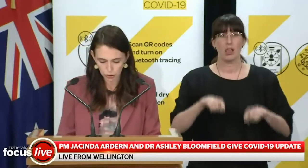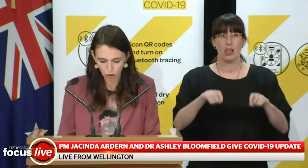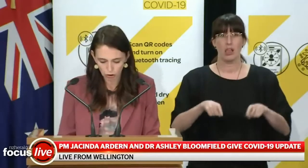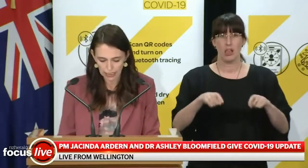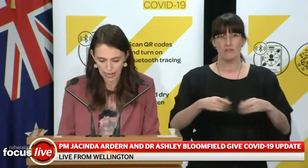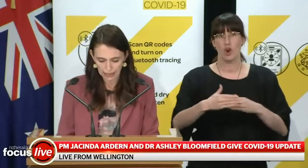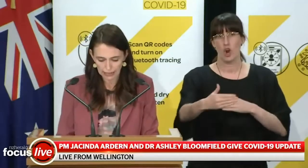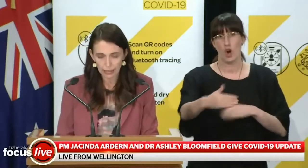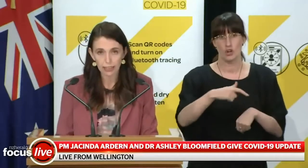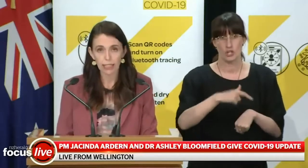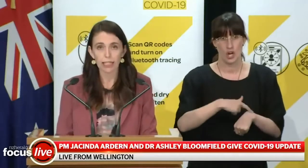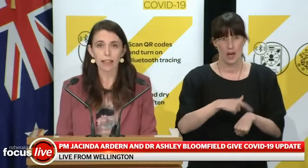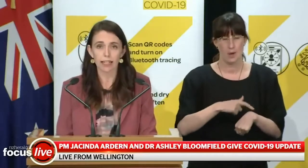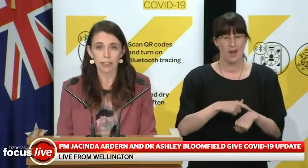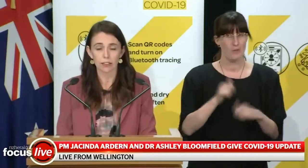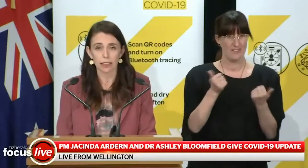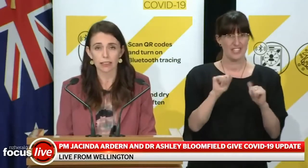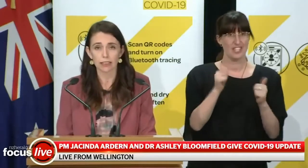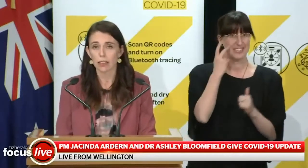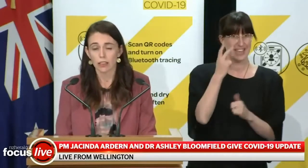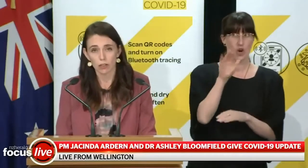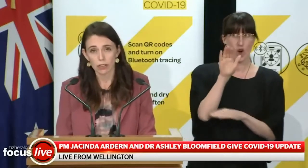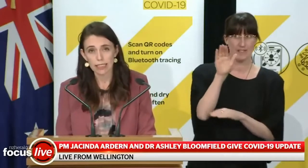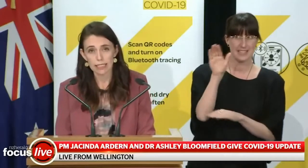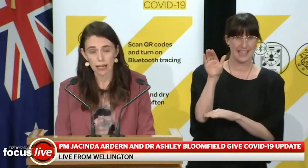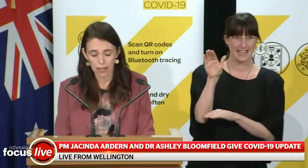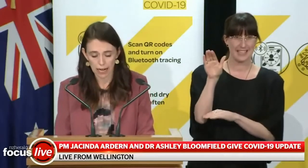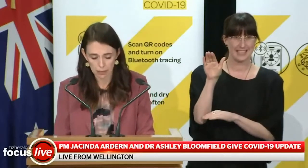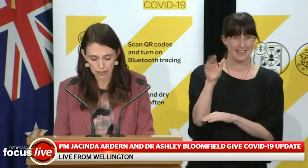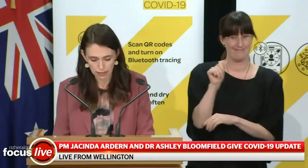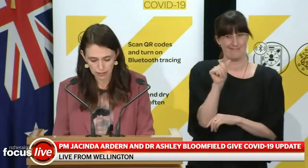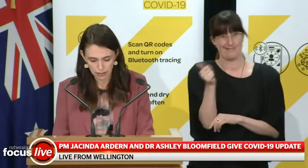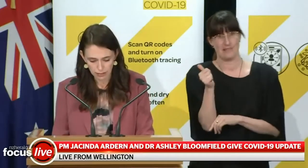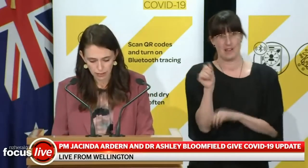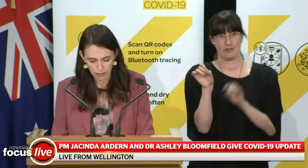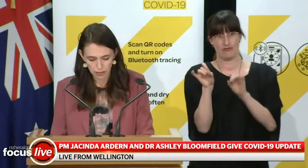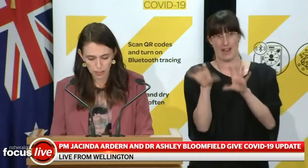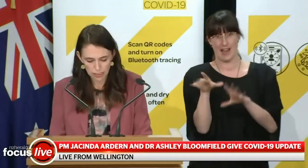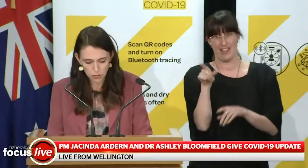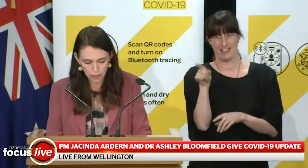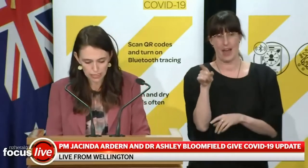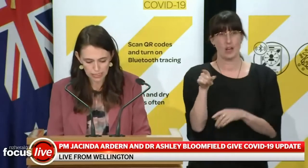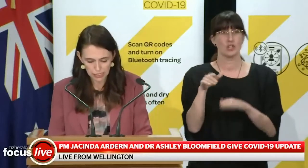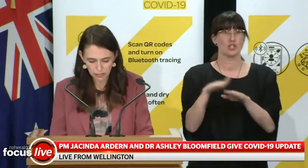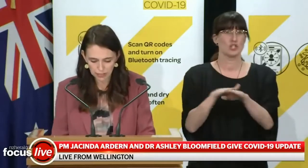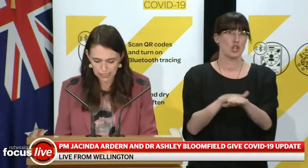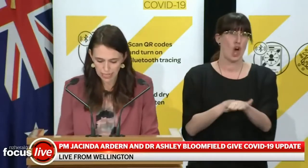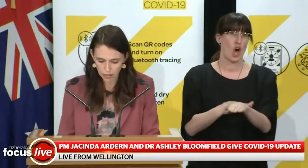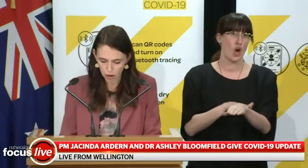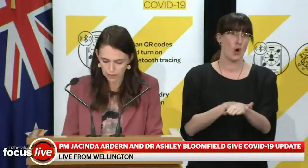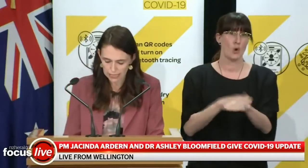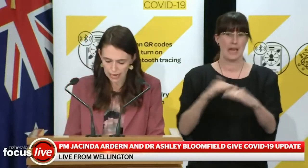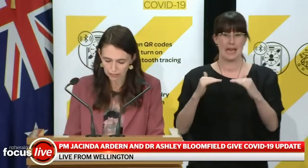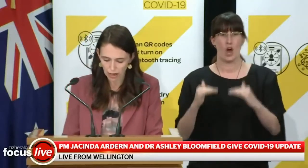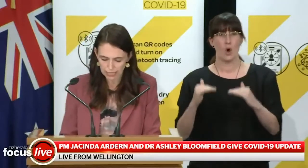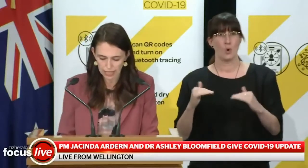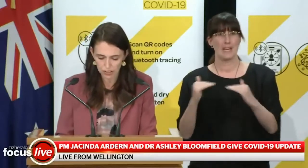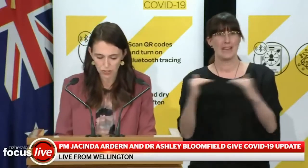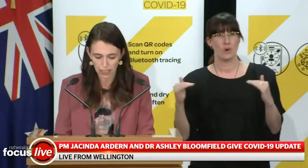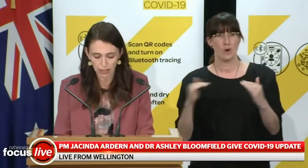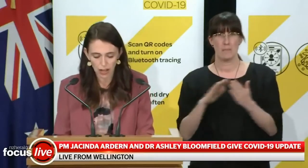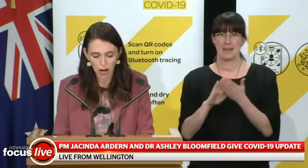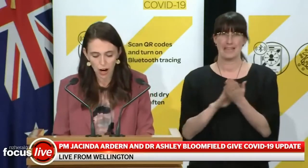taking too long to act in other countries, not least our neighbours. Just as we successfully stayed home and saved